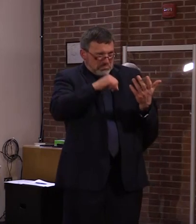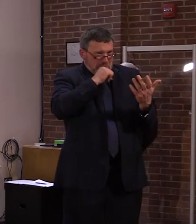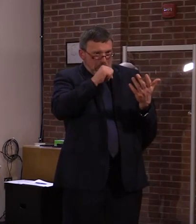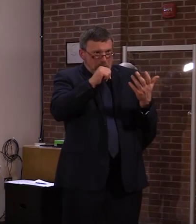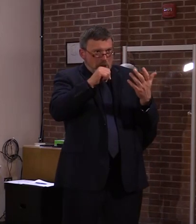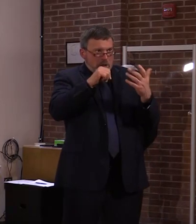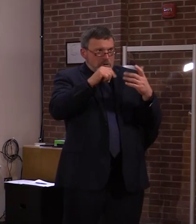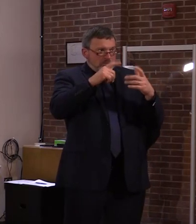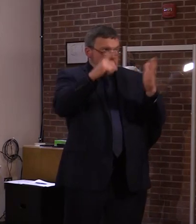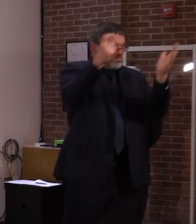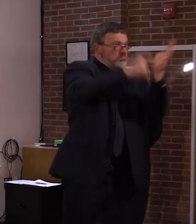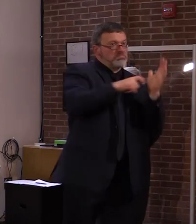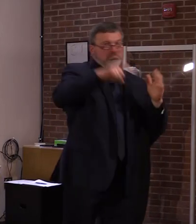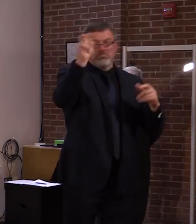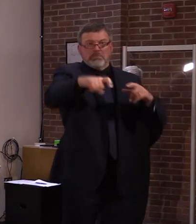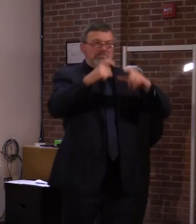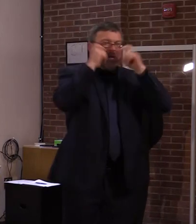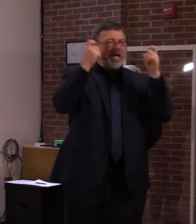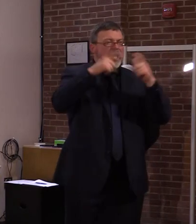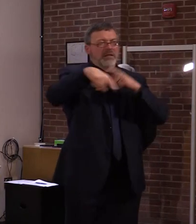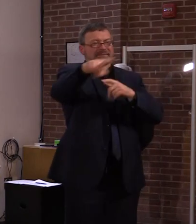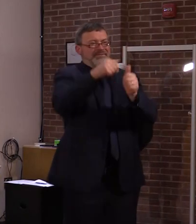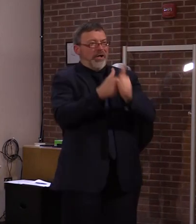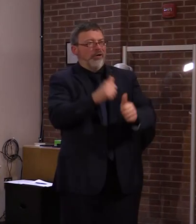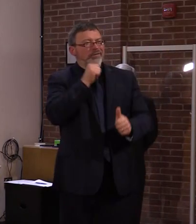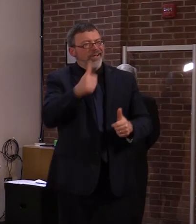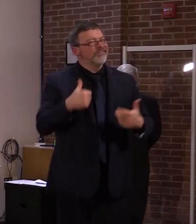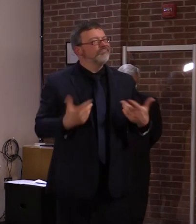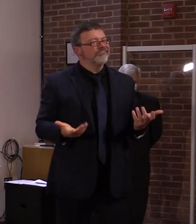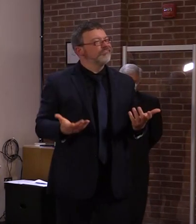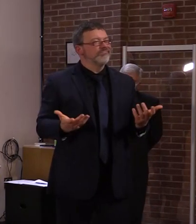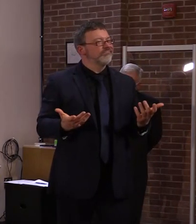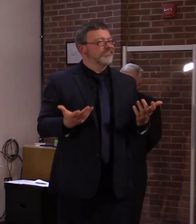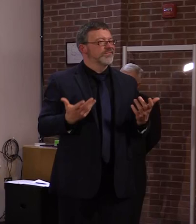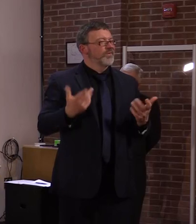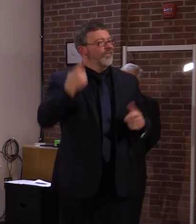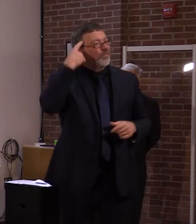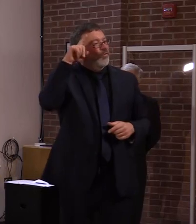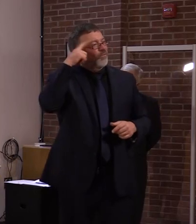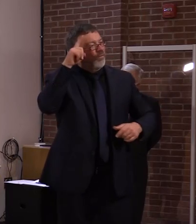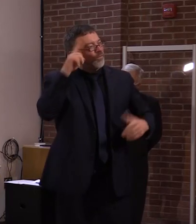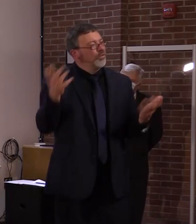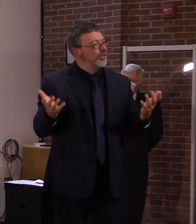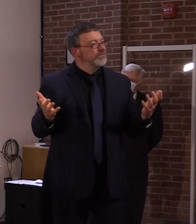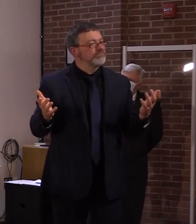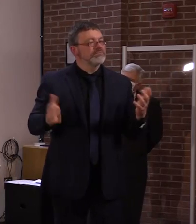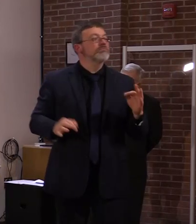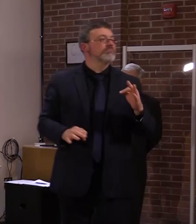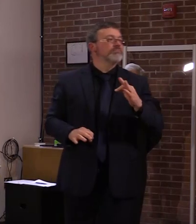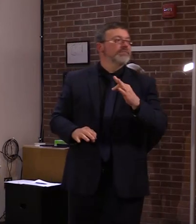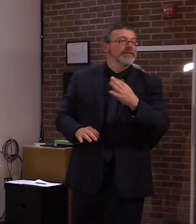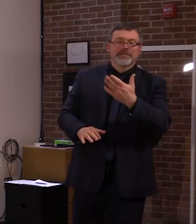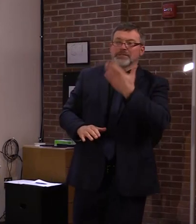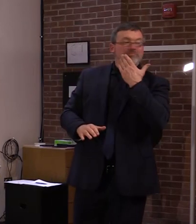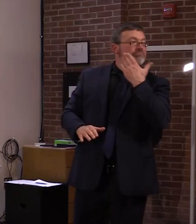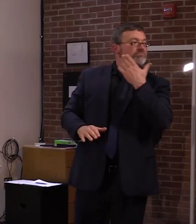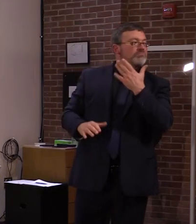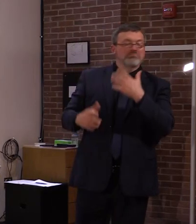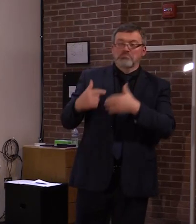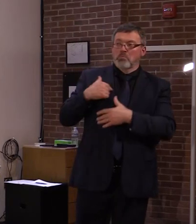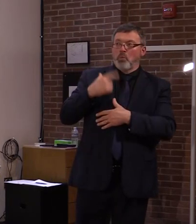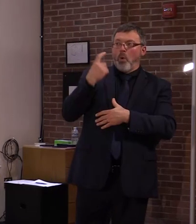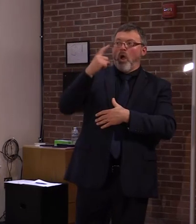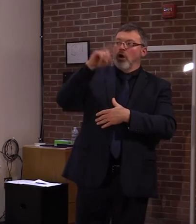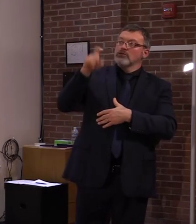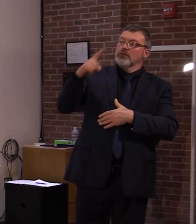my final question. Thank you, Governor. My final question would be to Dr. Levine and just ask, do you agree with that?